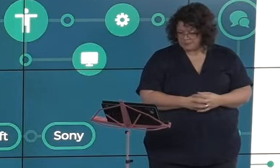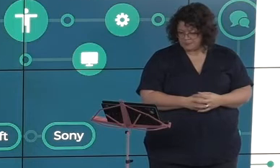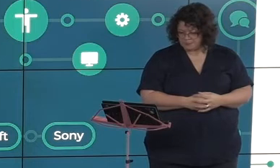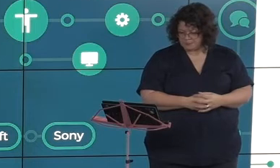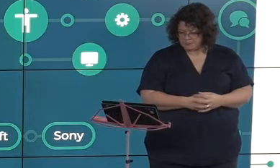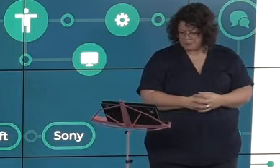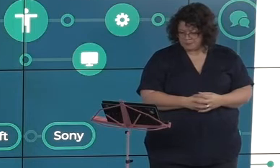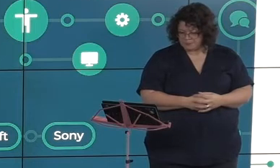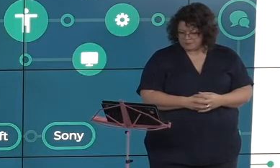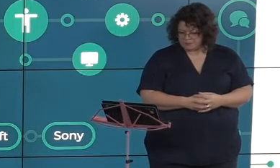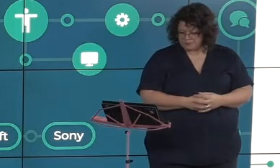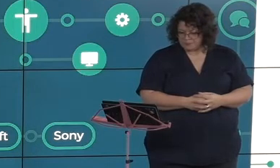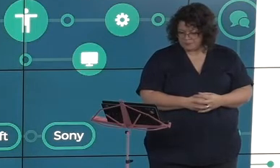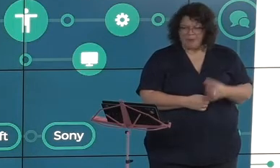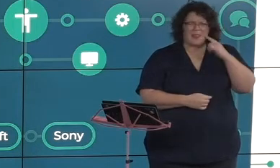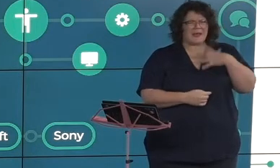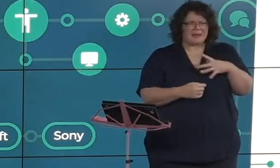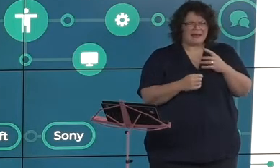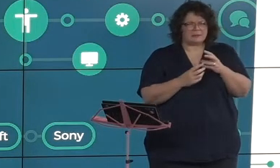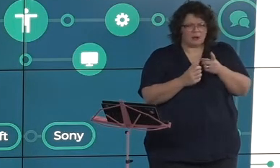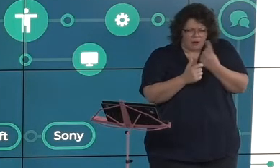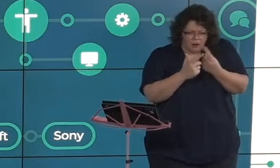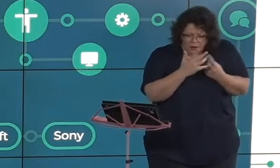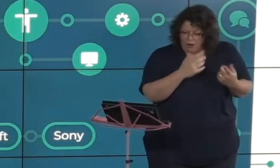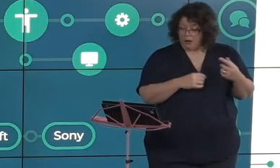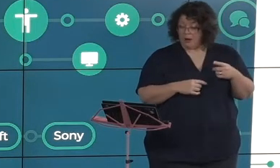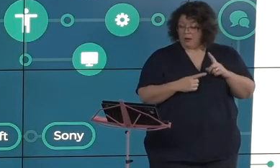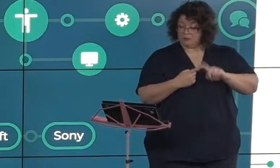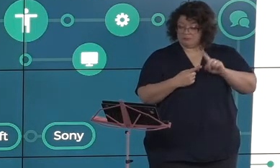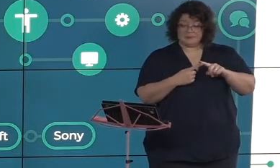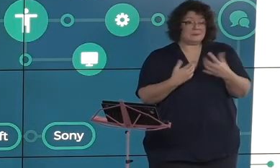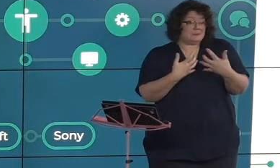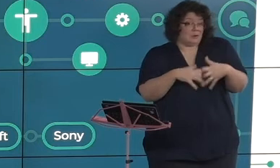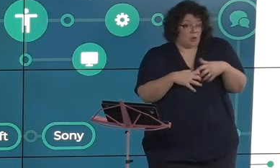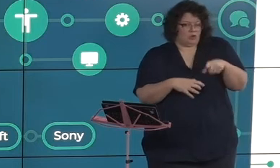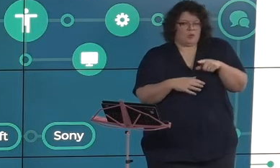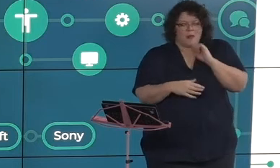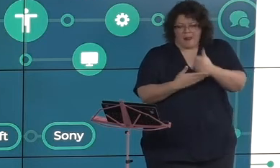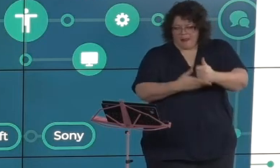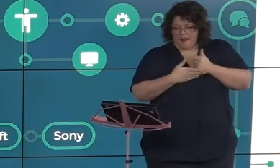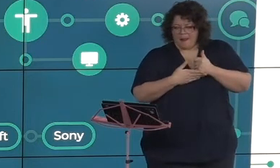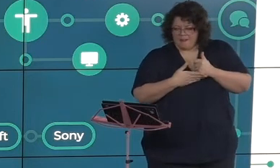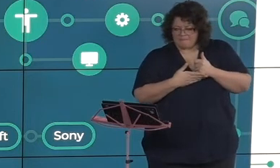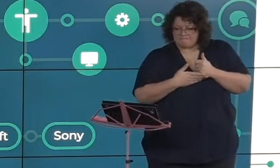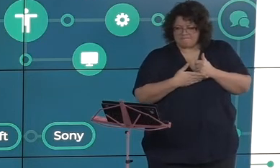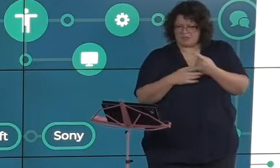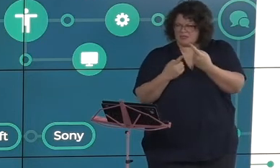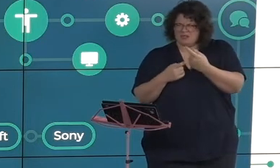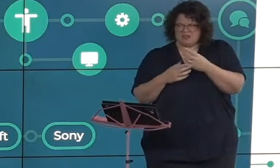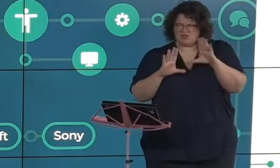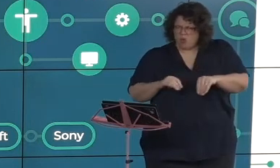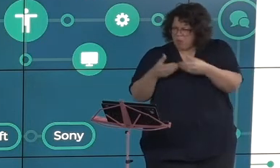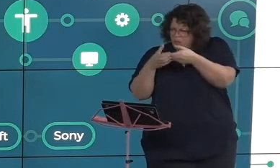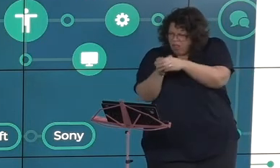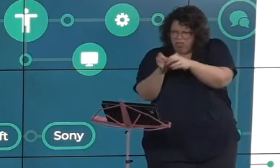categorization. It democratizes. What I say to business is this is not about anything that you think is charity. This